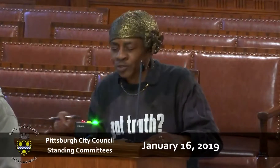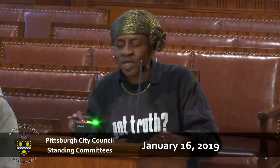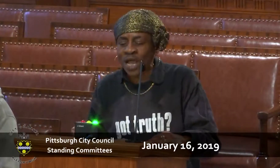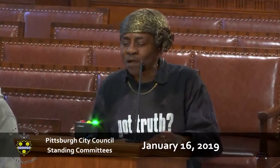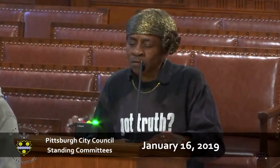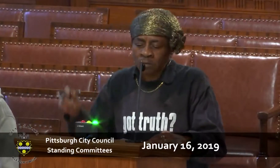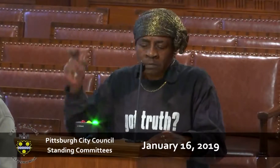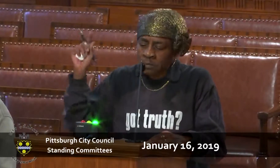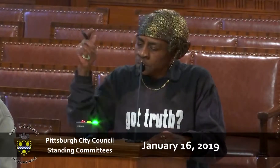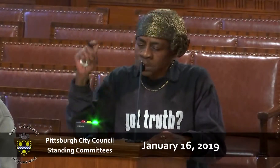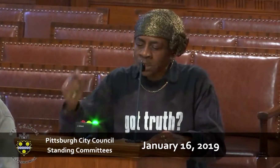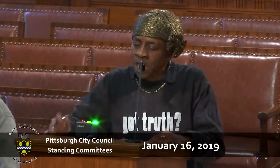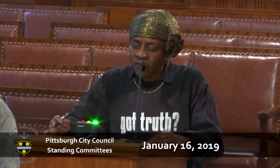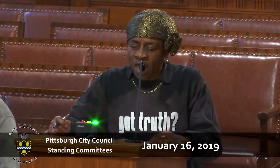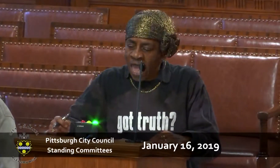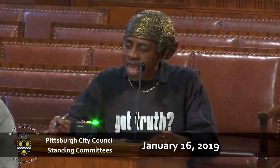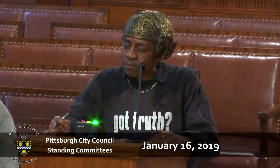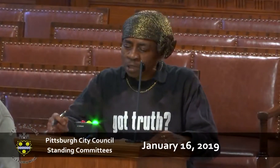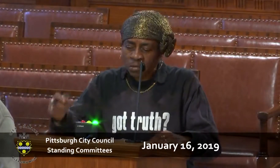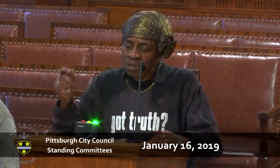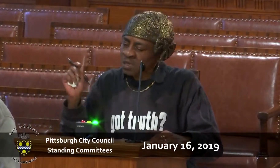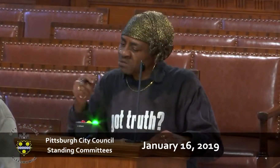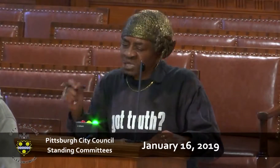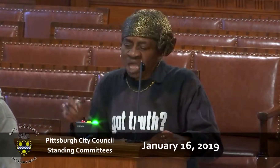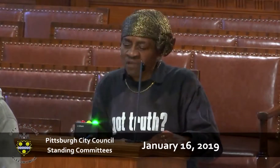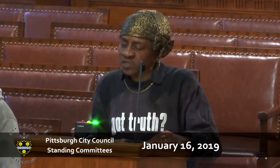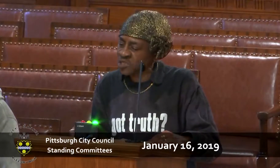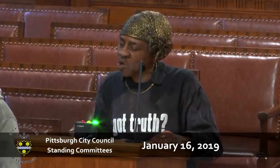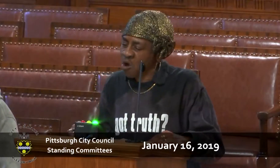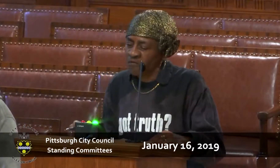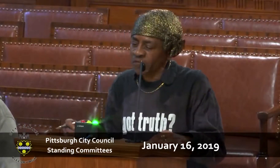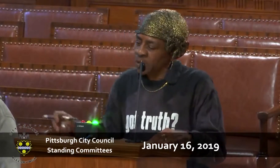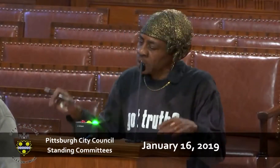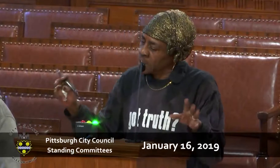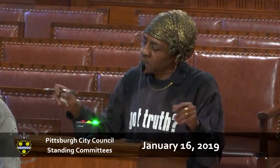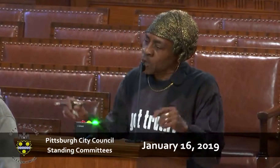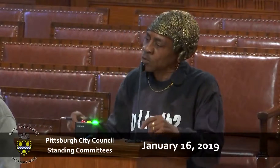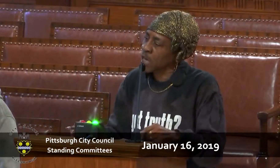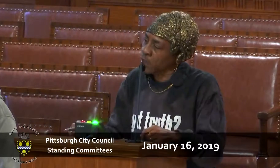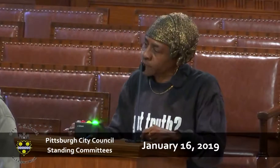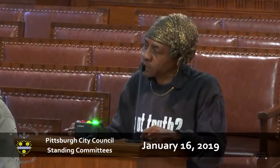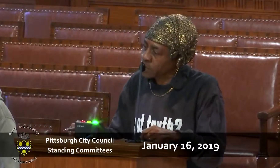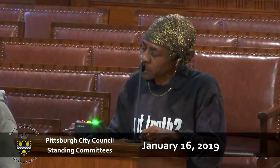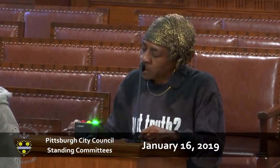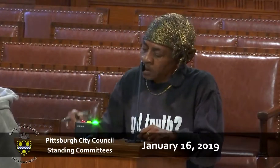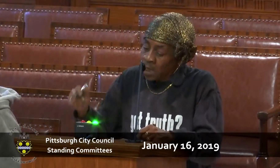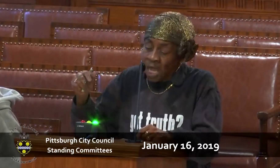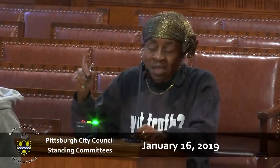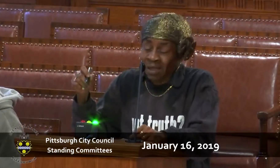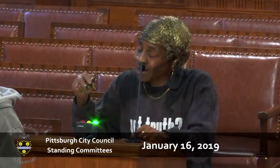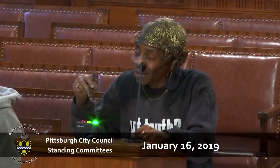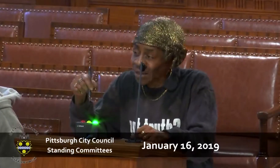her little child didn't have a hat, didn't have a scarf, and no gloves.